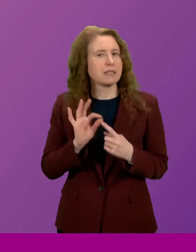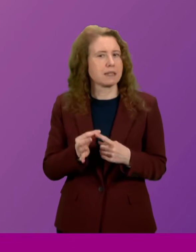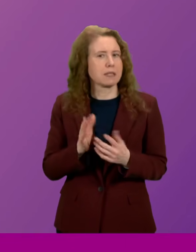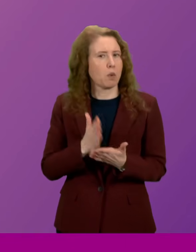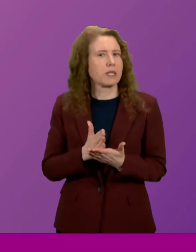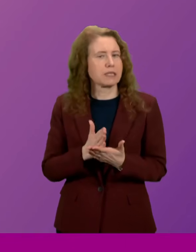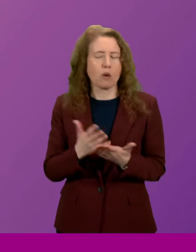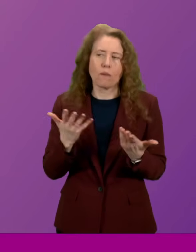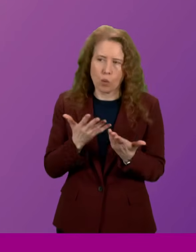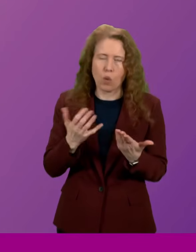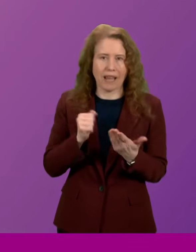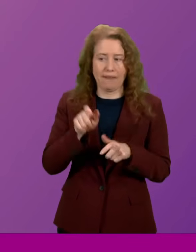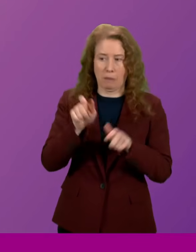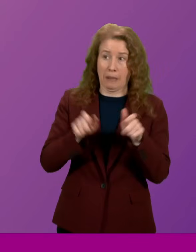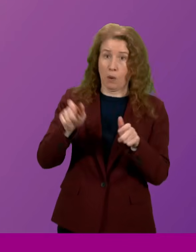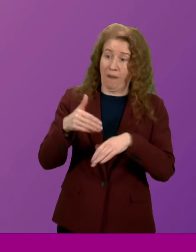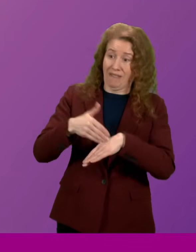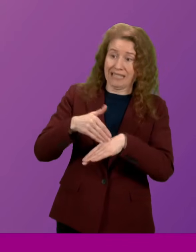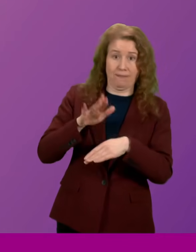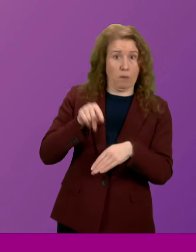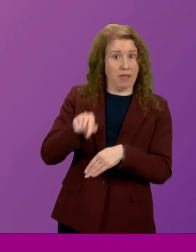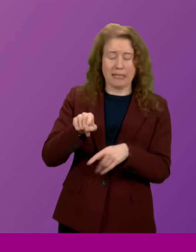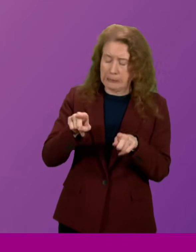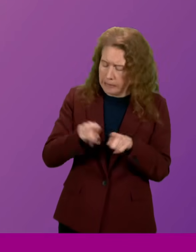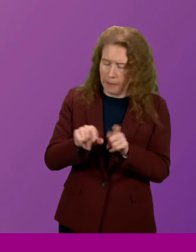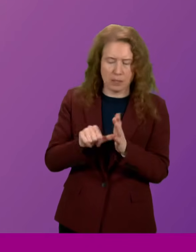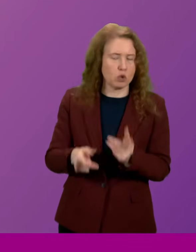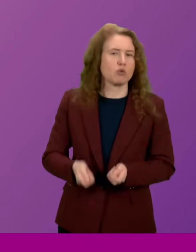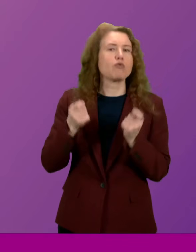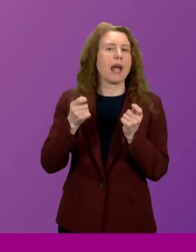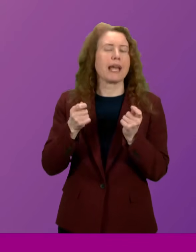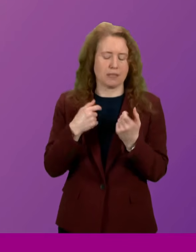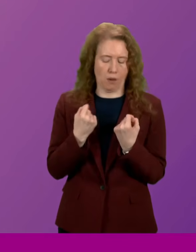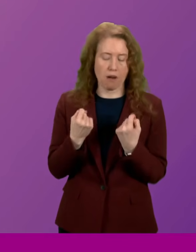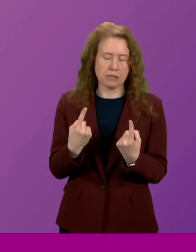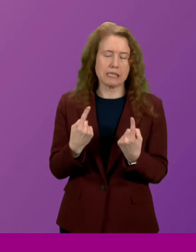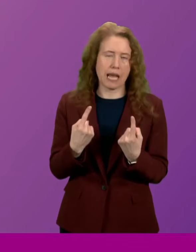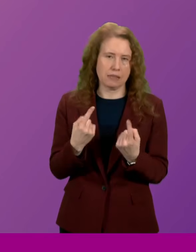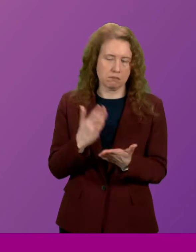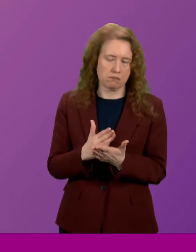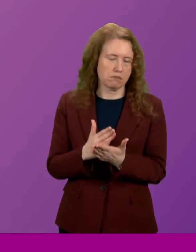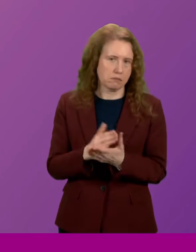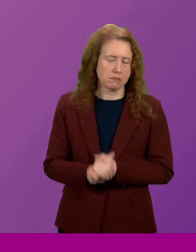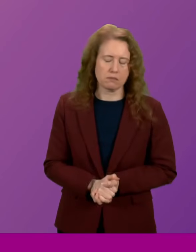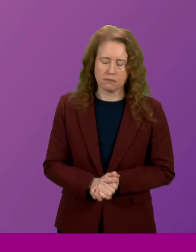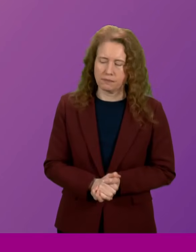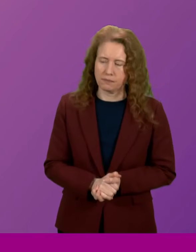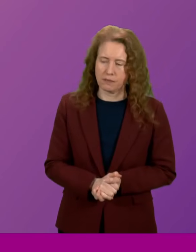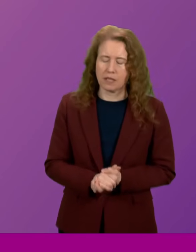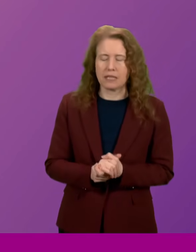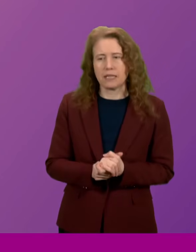I obviously have constituents who are affected by exactly the same issue that he puts to me, so I understand its significance.